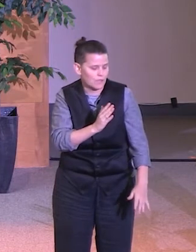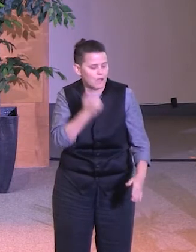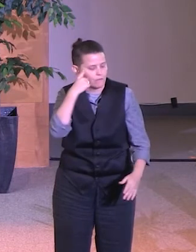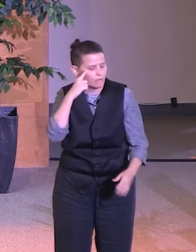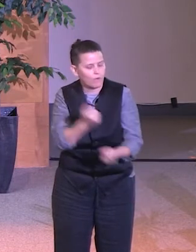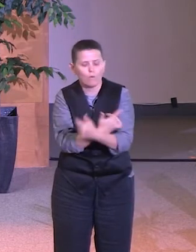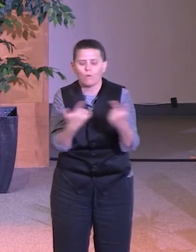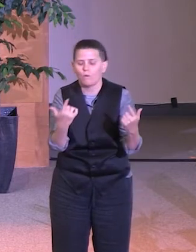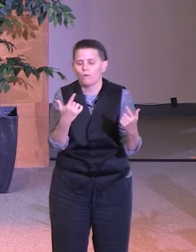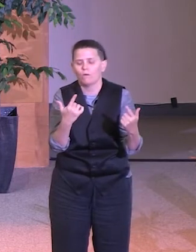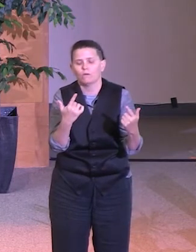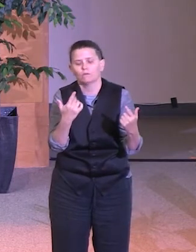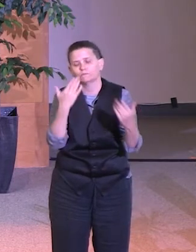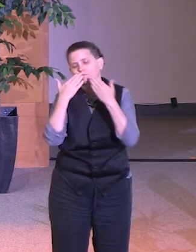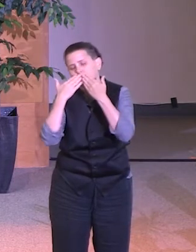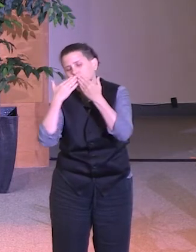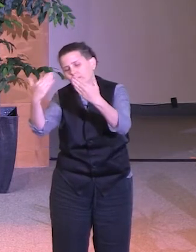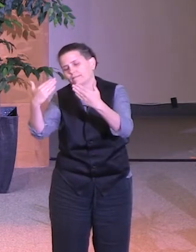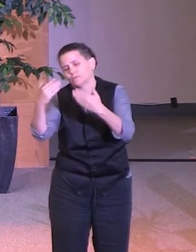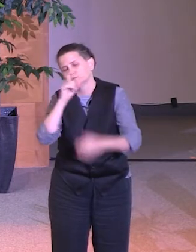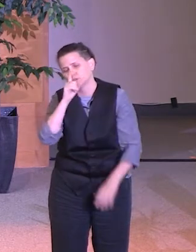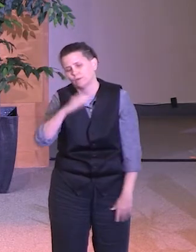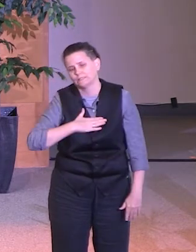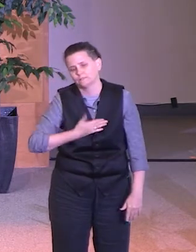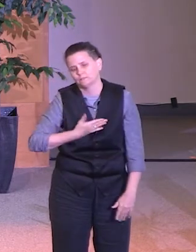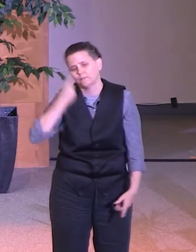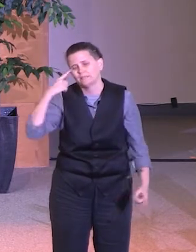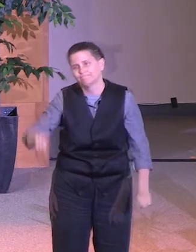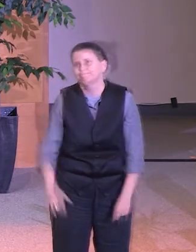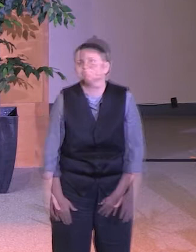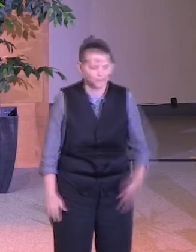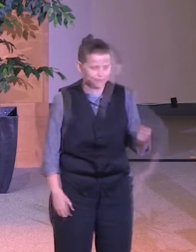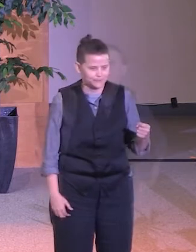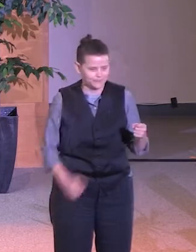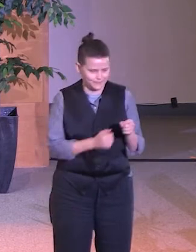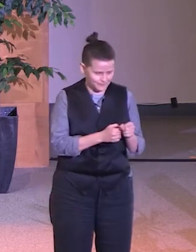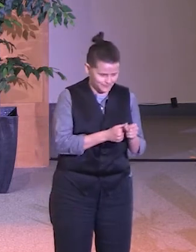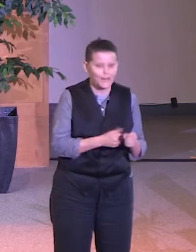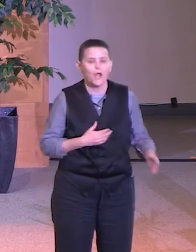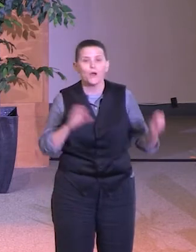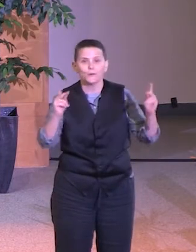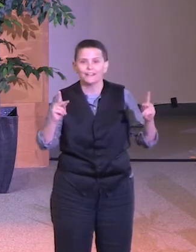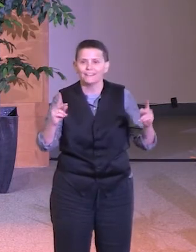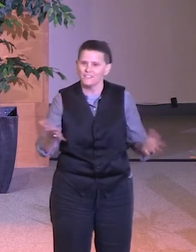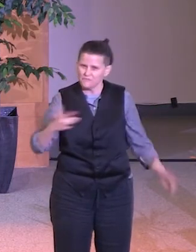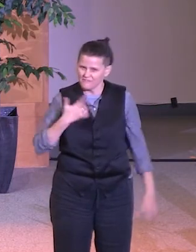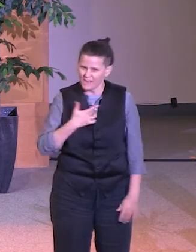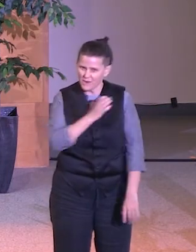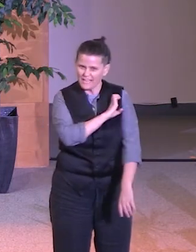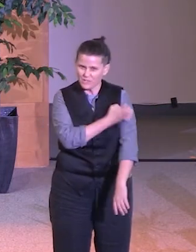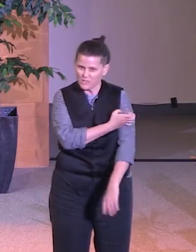we are truly grateful, and so it is. Amen. Amen. Thank you. All right, can you feel the energy in the